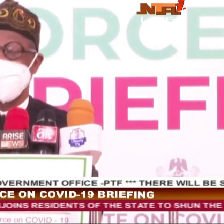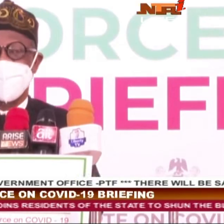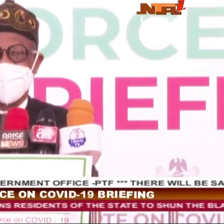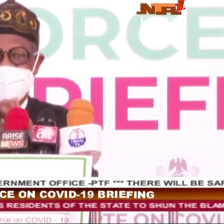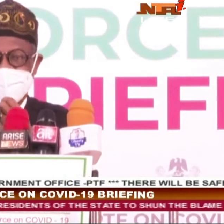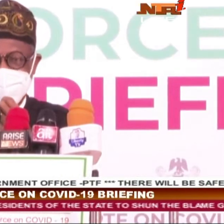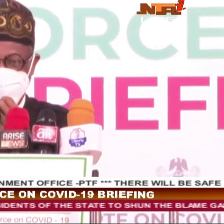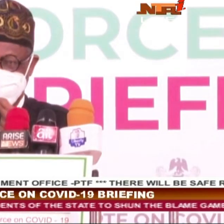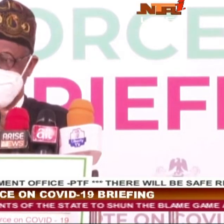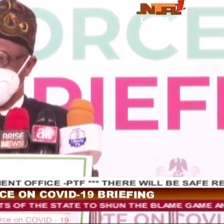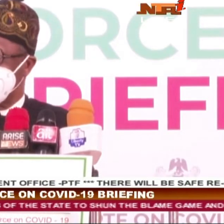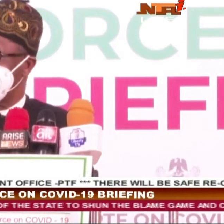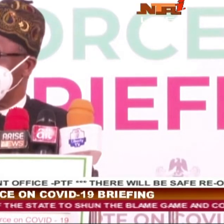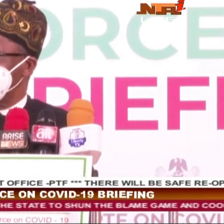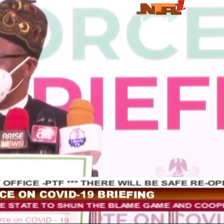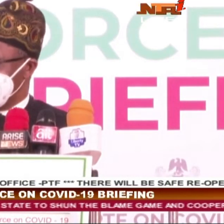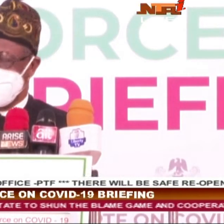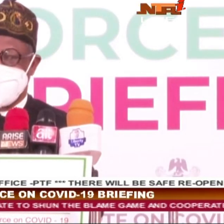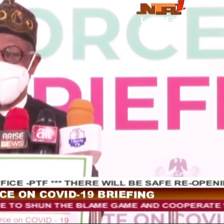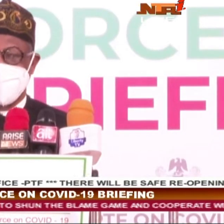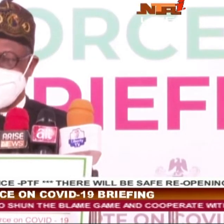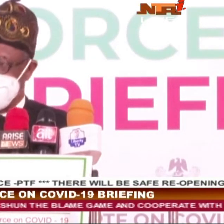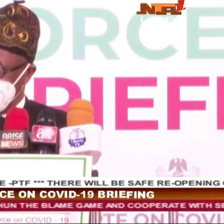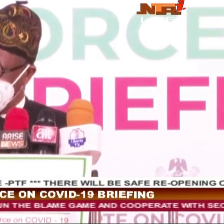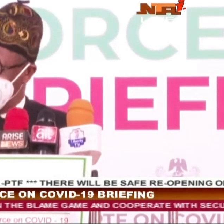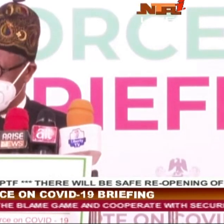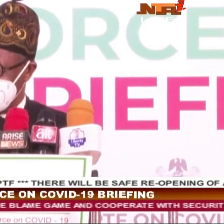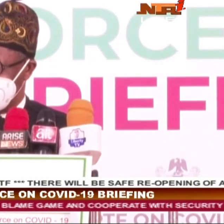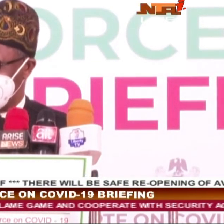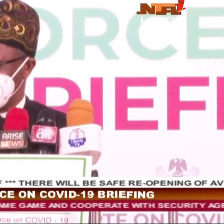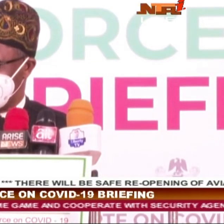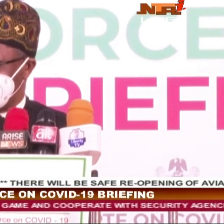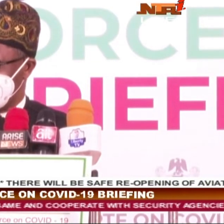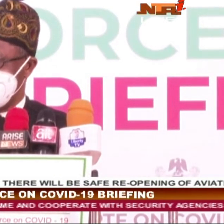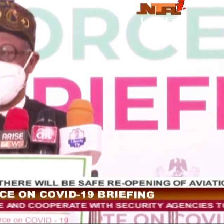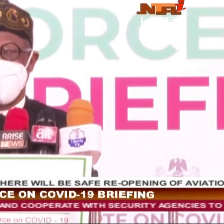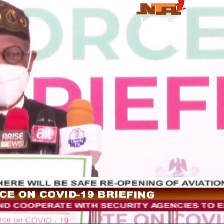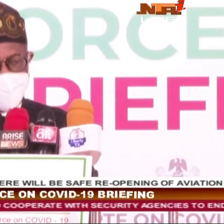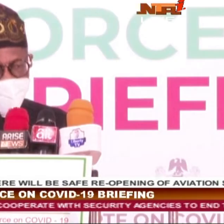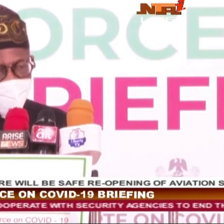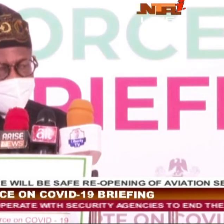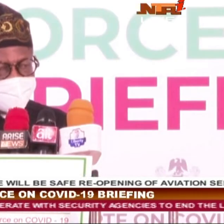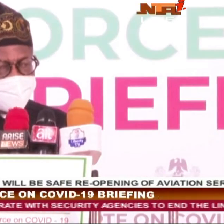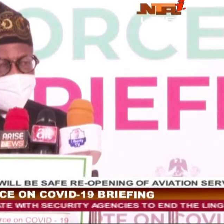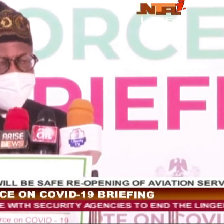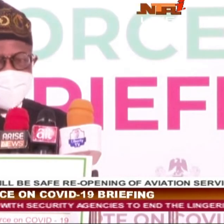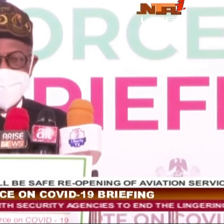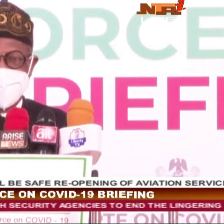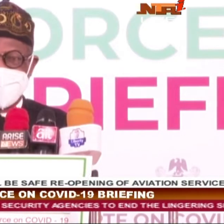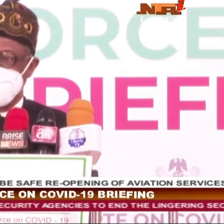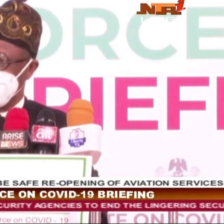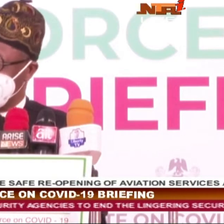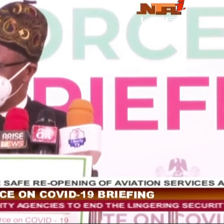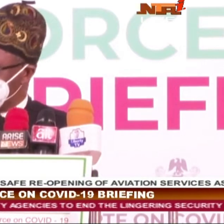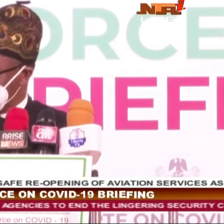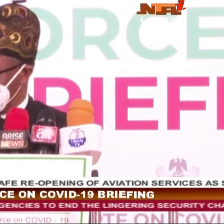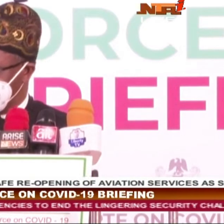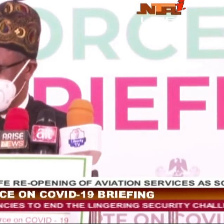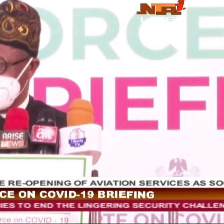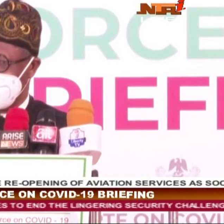make sure that Nigerians actually get the real message. For 4 weeks,